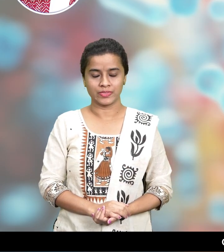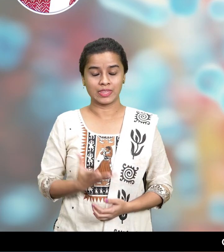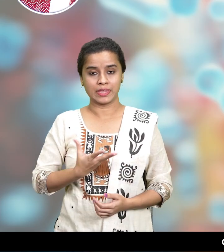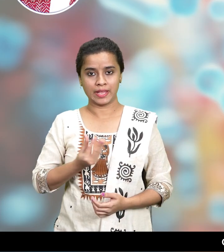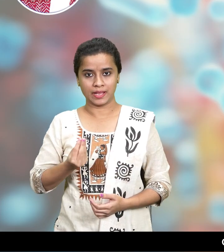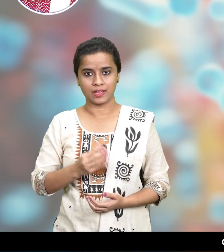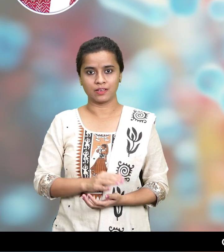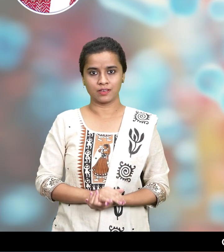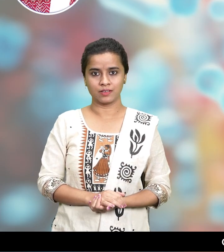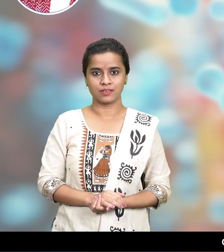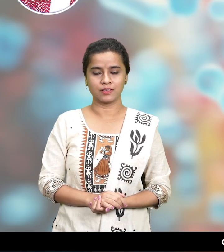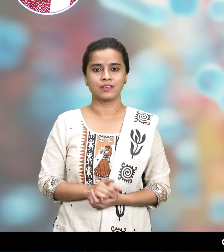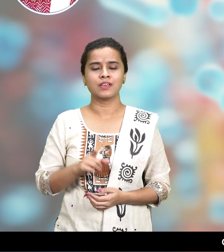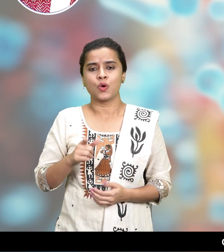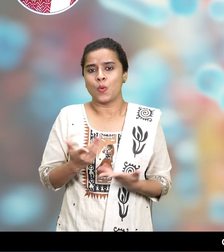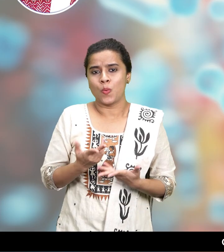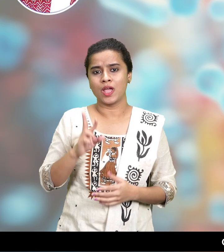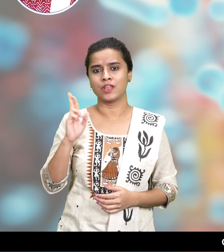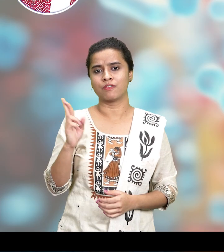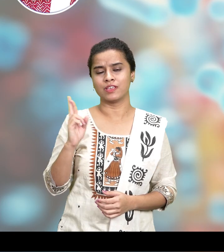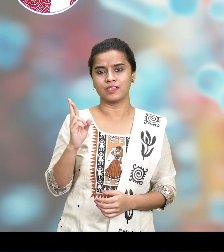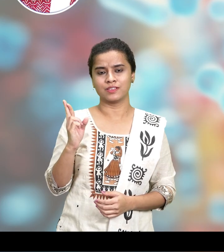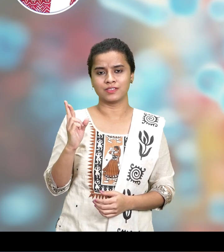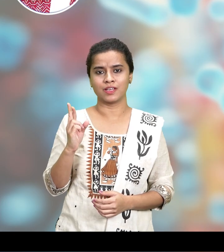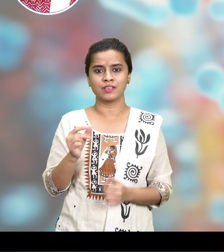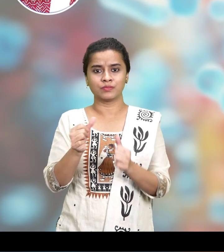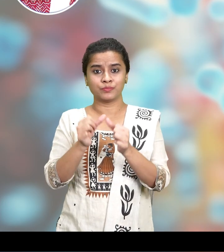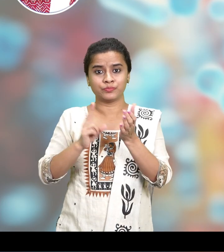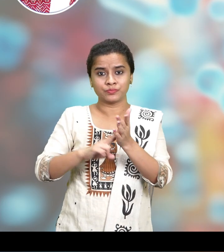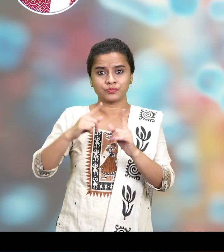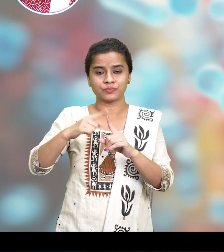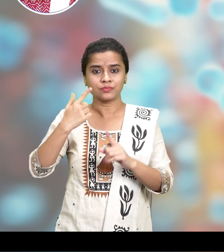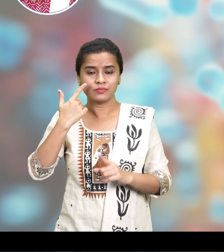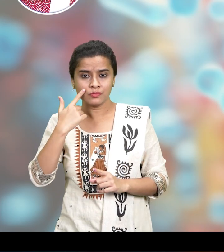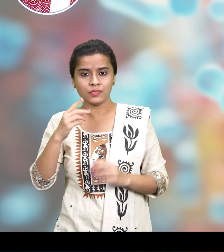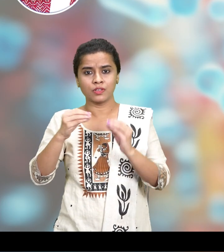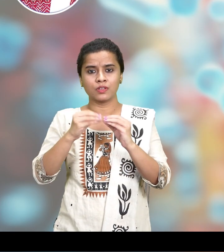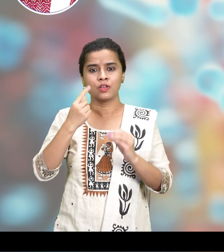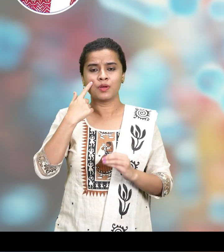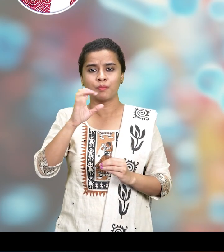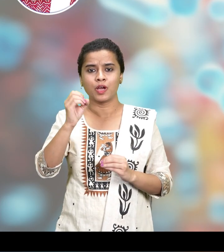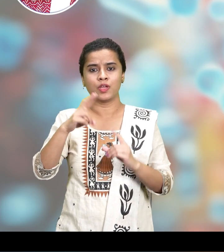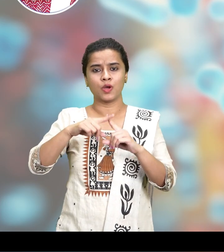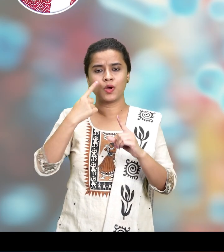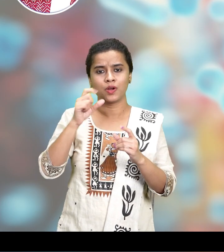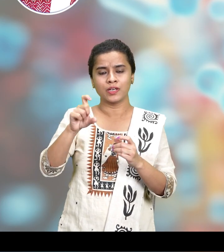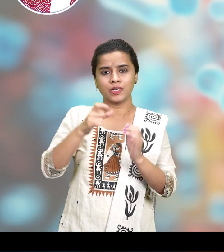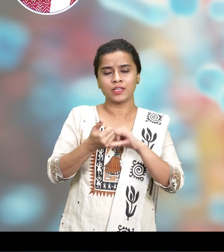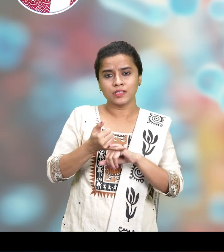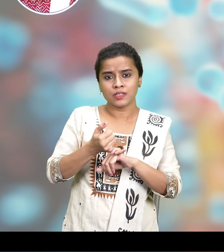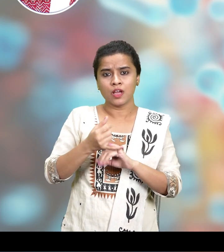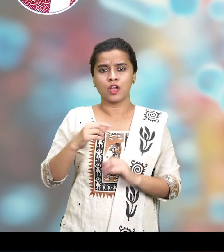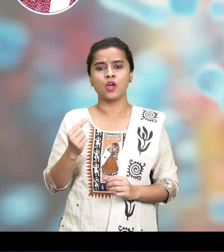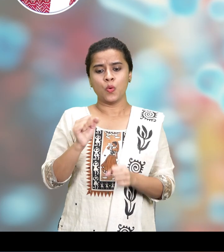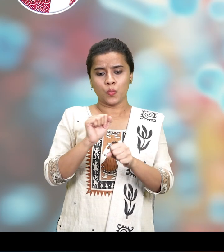And that is the reason why antibiotics do not work against